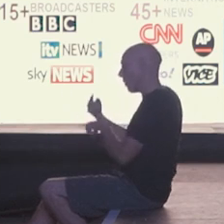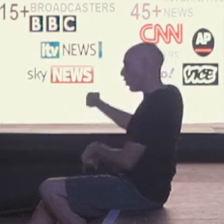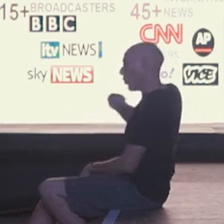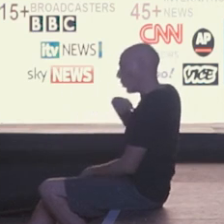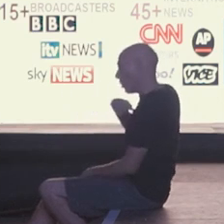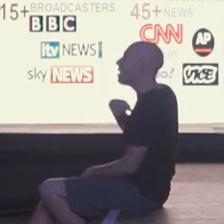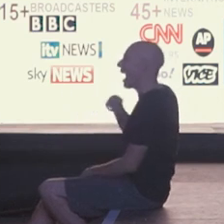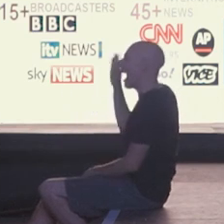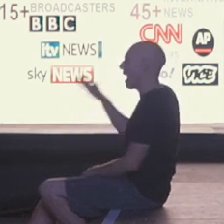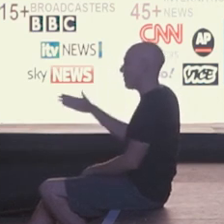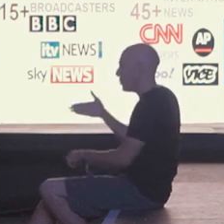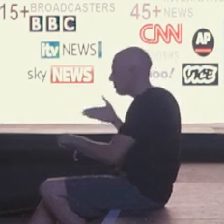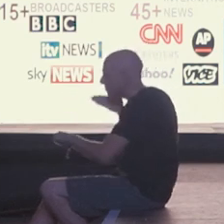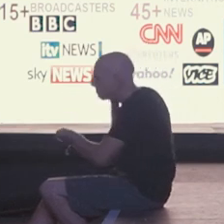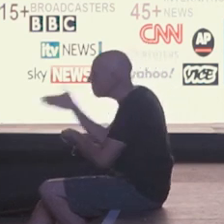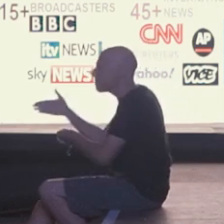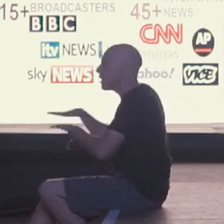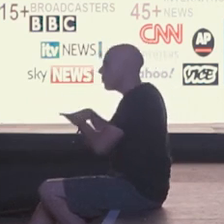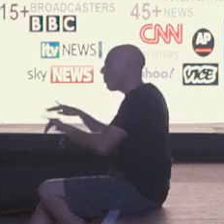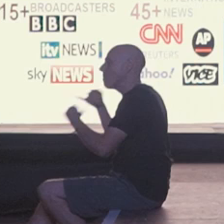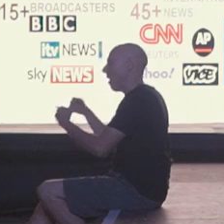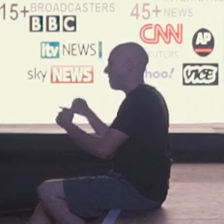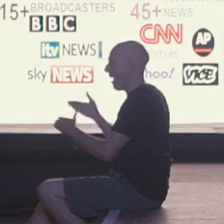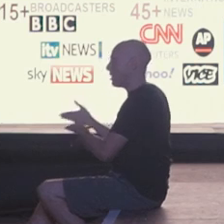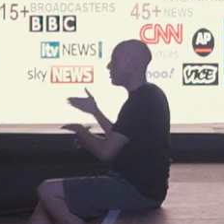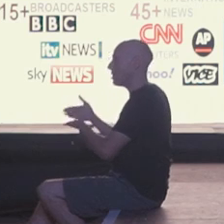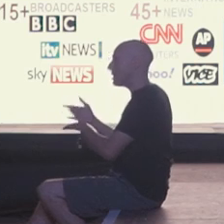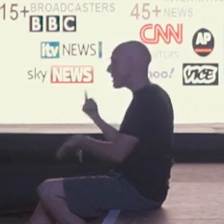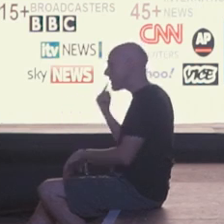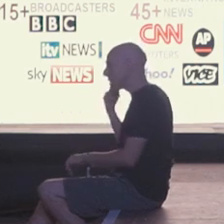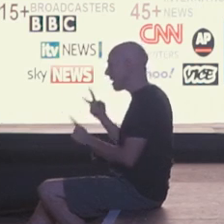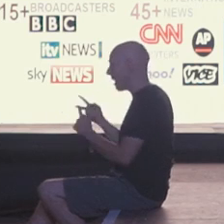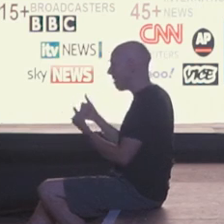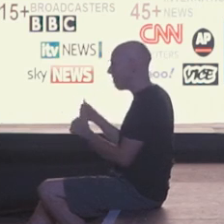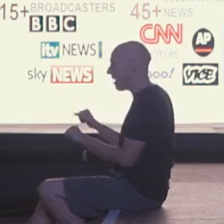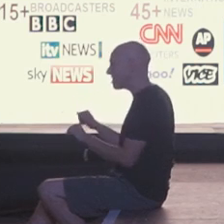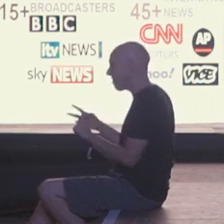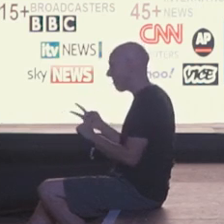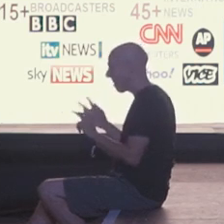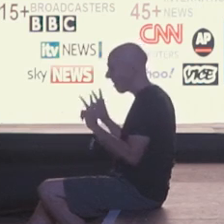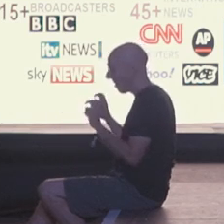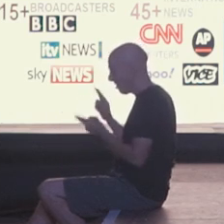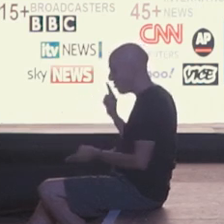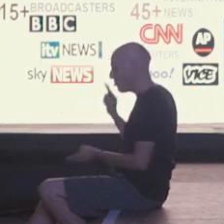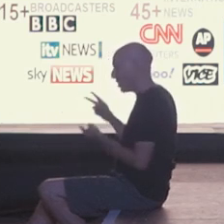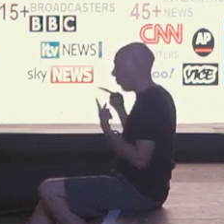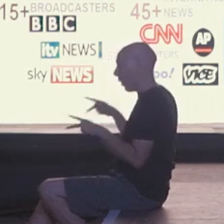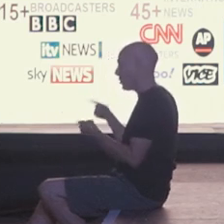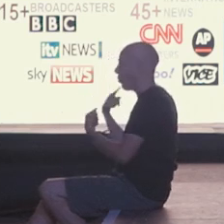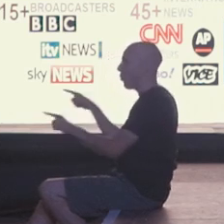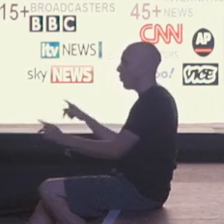issues, non-violent direct action works. And it's a really easy, effective, and I guess kind of cheap way of getting a message out to the